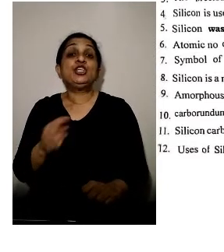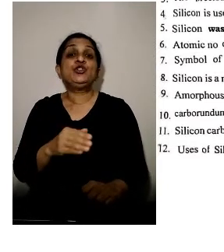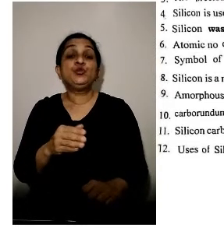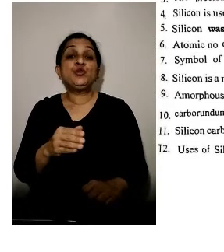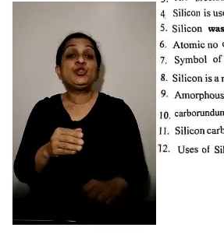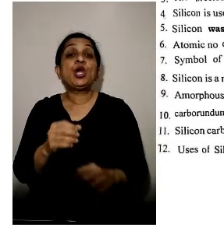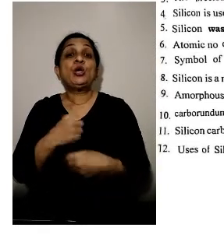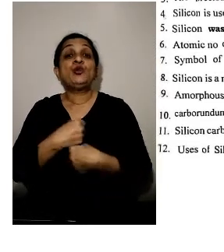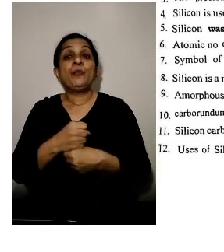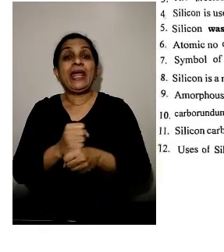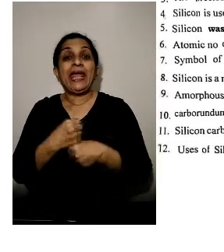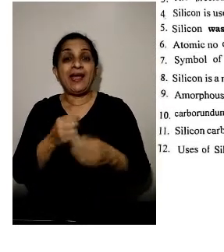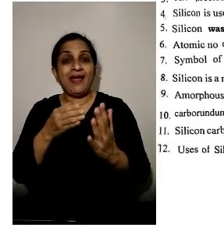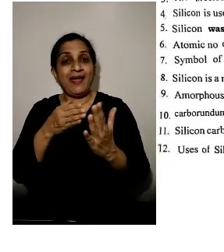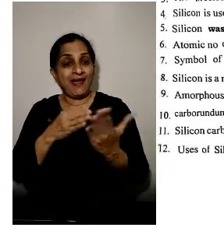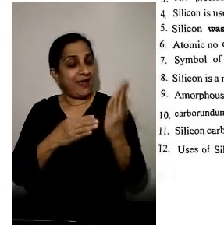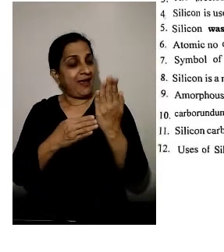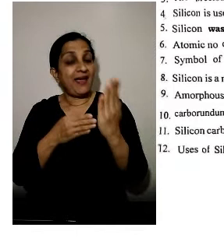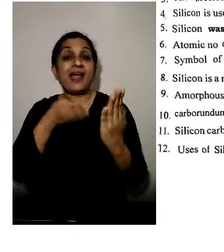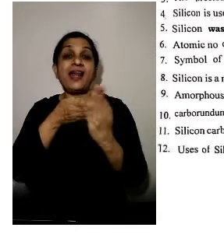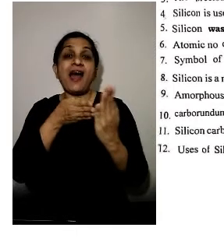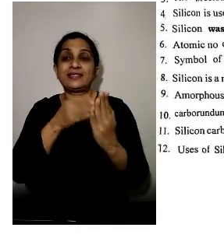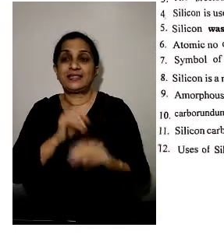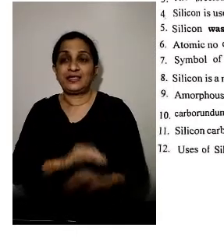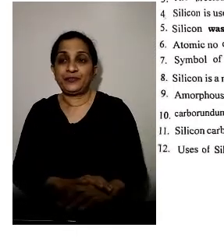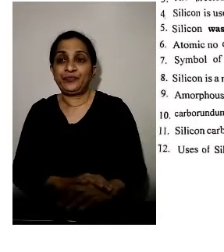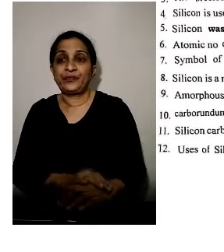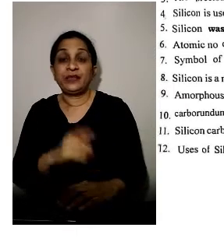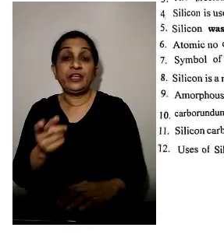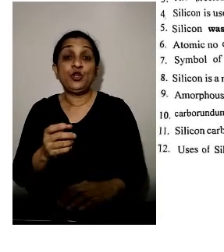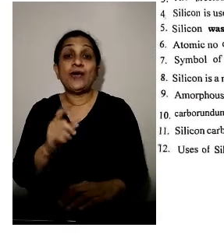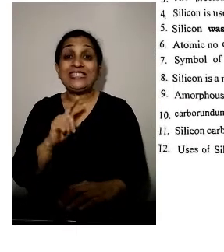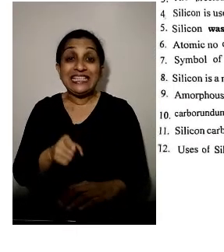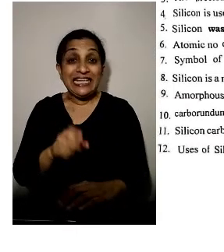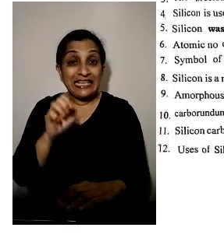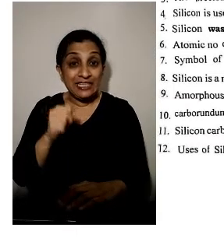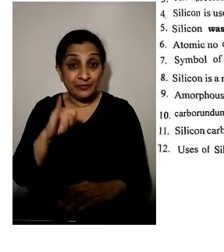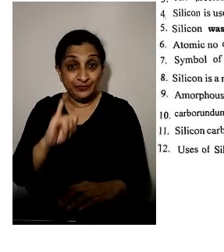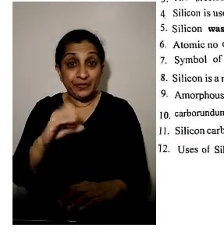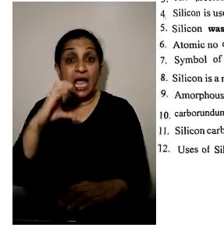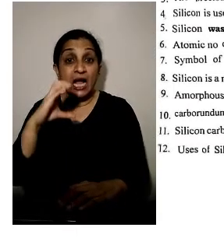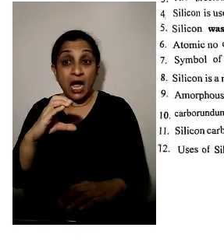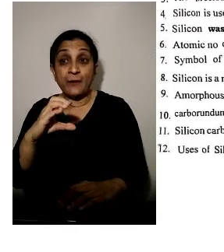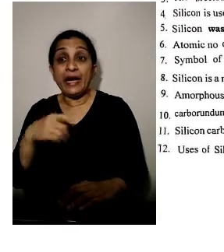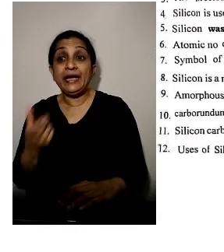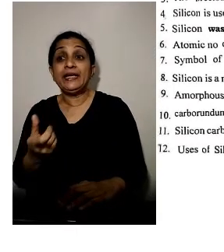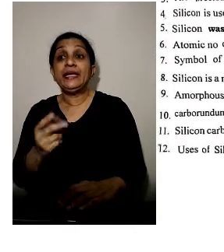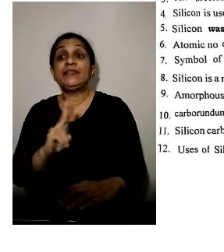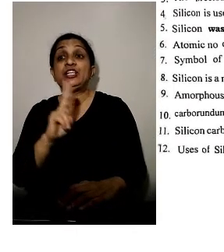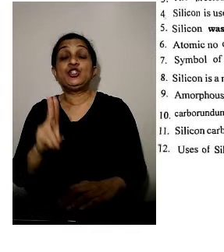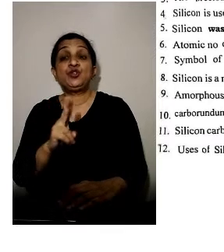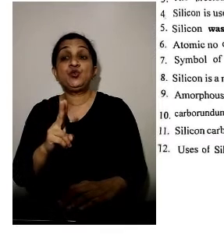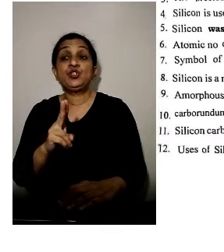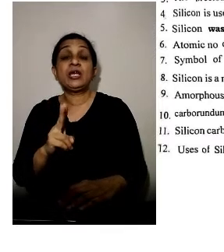that is used to make glass. Then you have silicon carbide